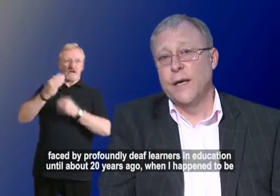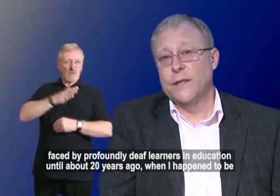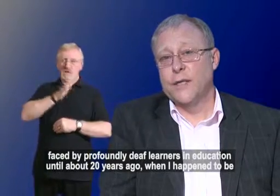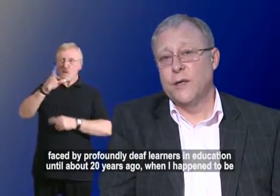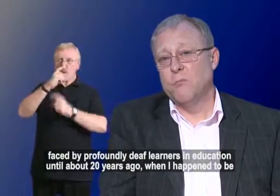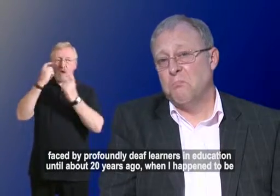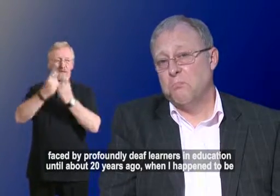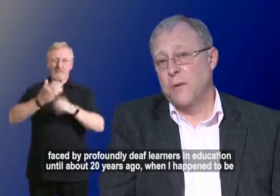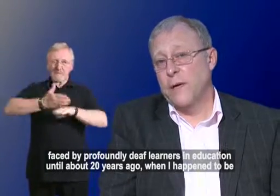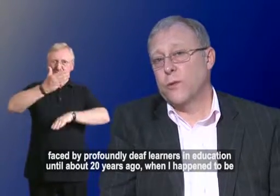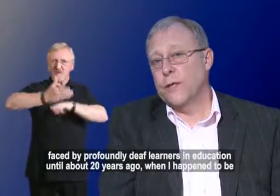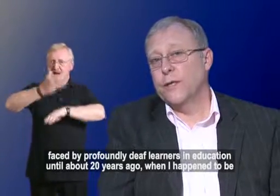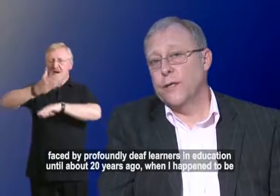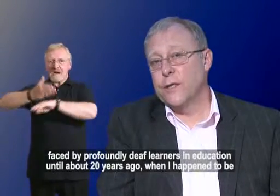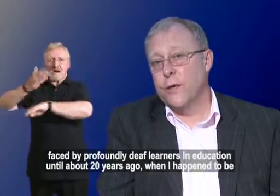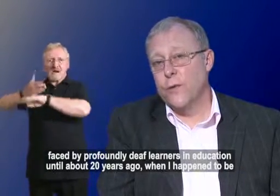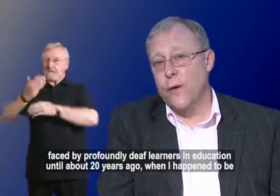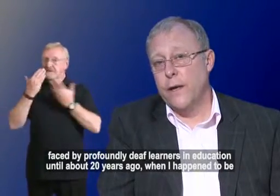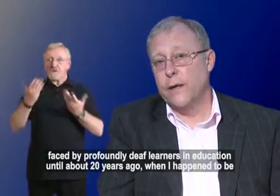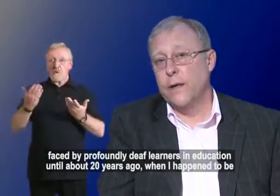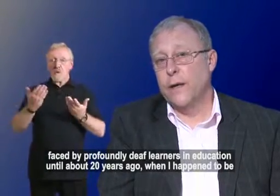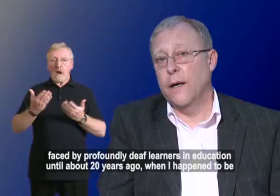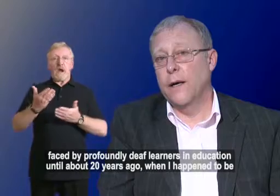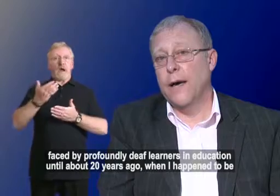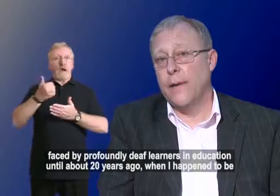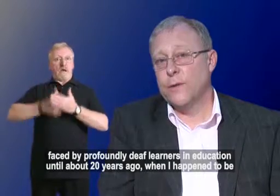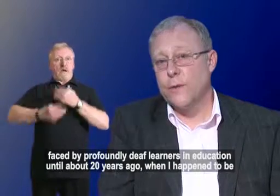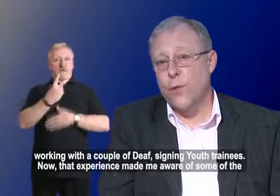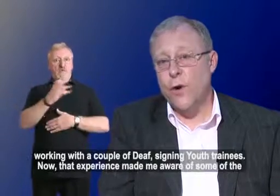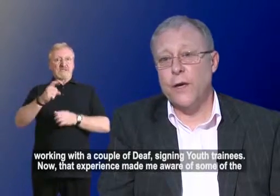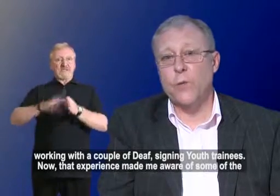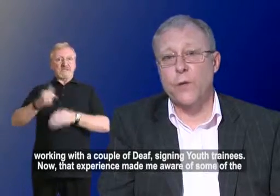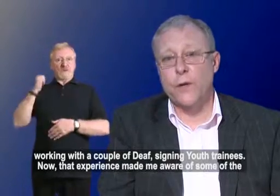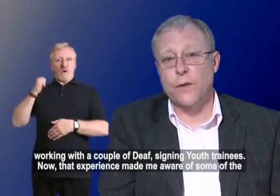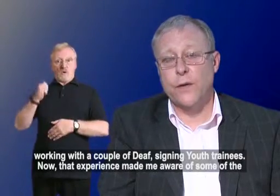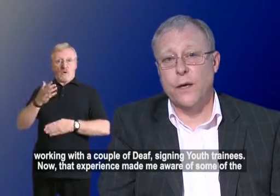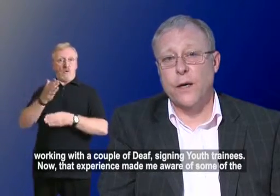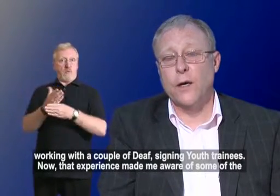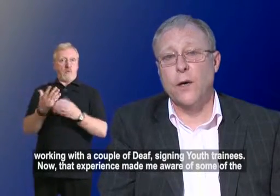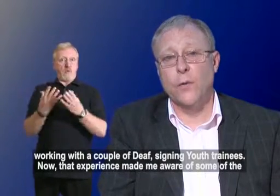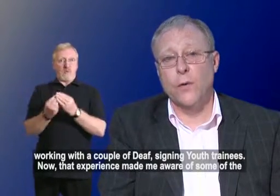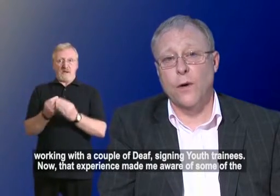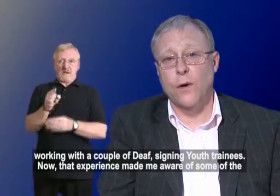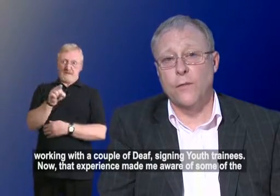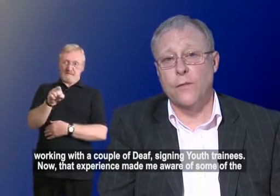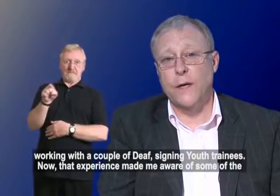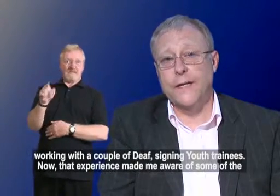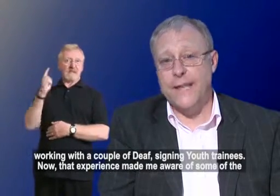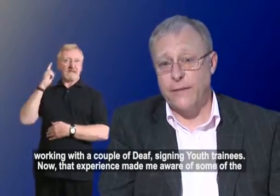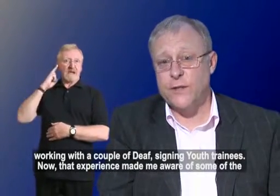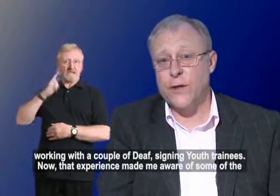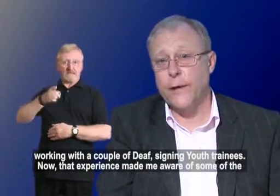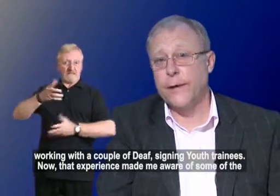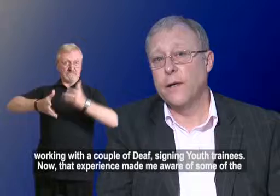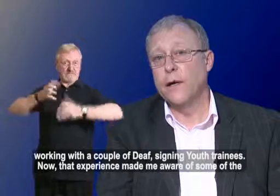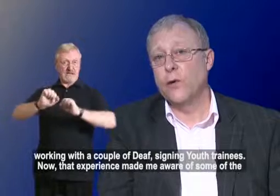education until about 20 years ago, when I happened to be working with a couple of